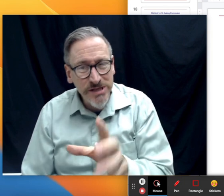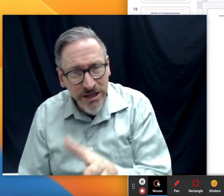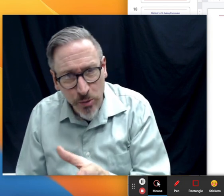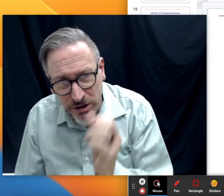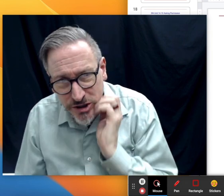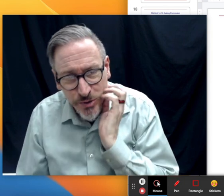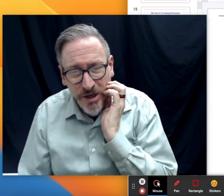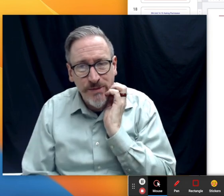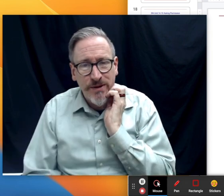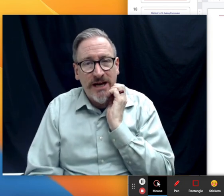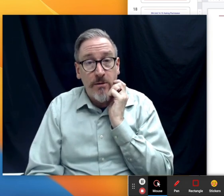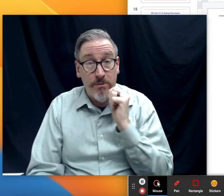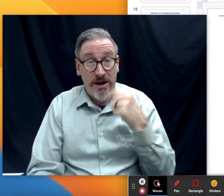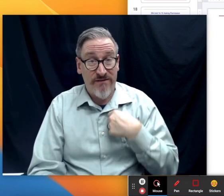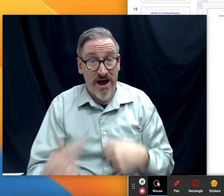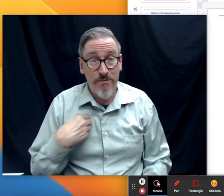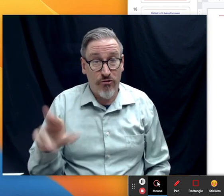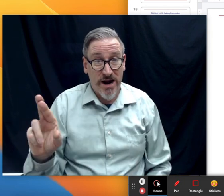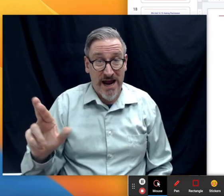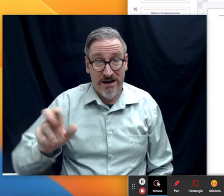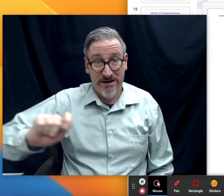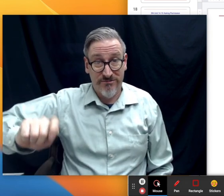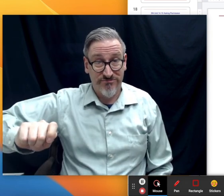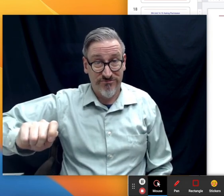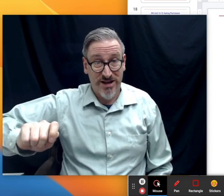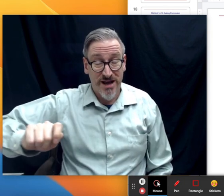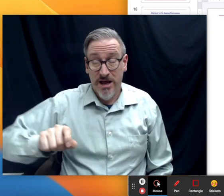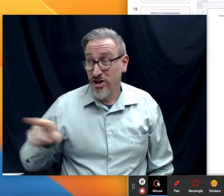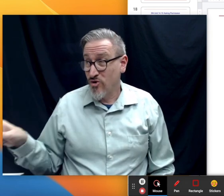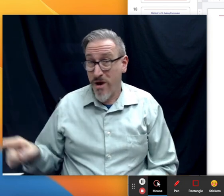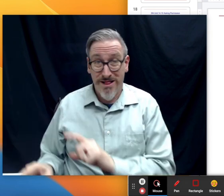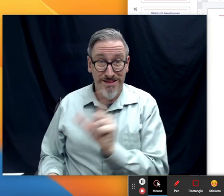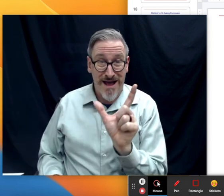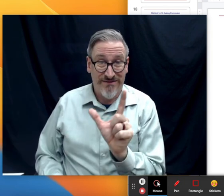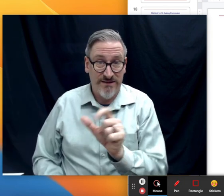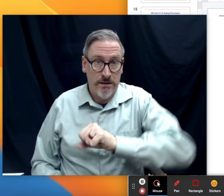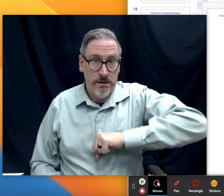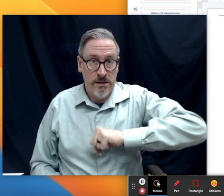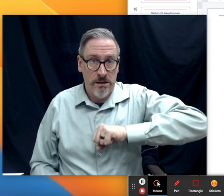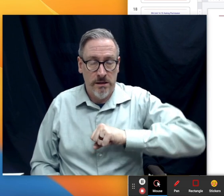This one's a little weird to explain, but if I'm right-handed,